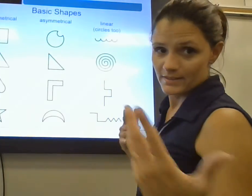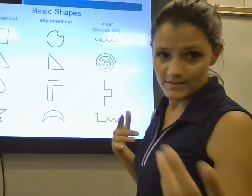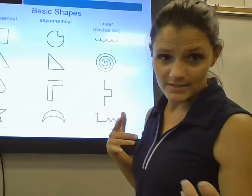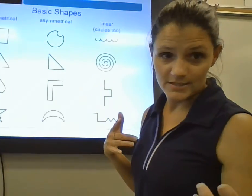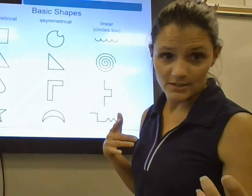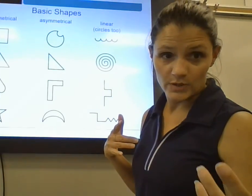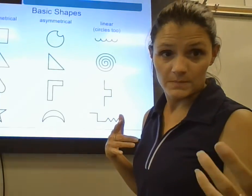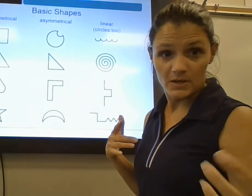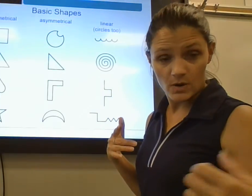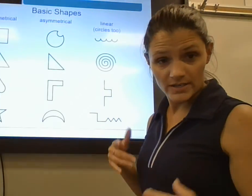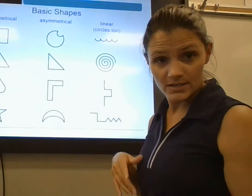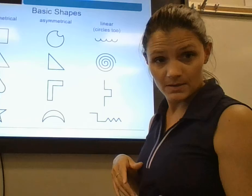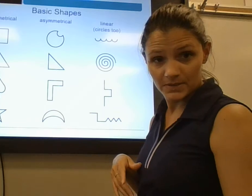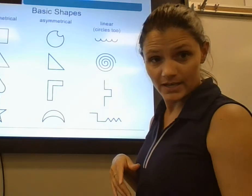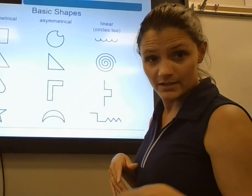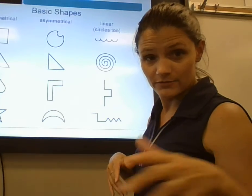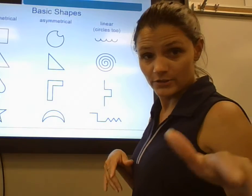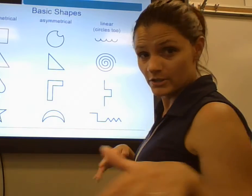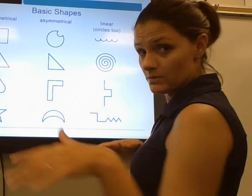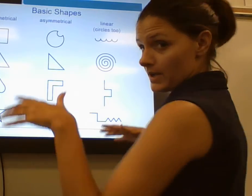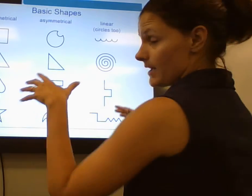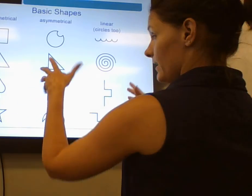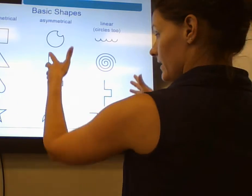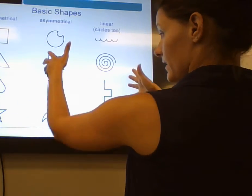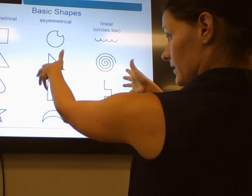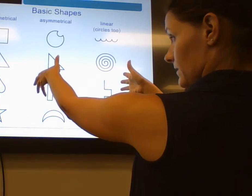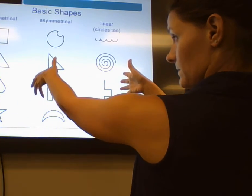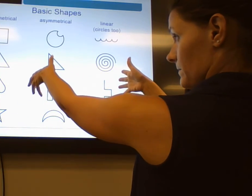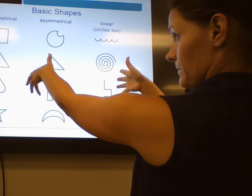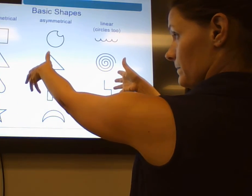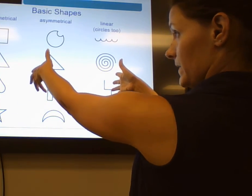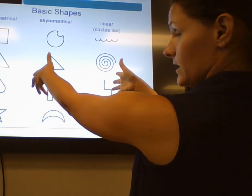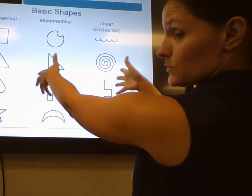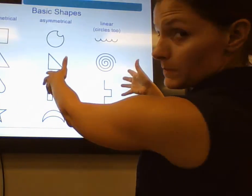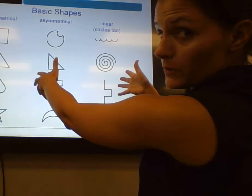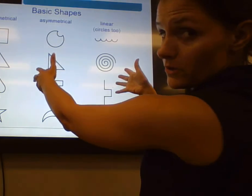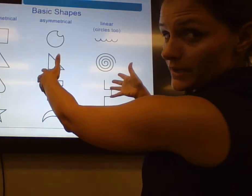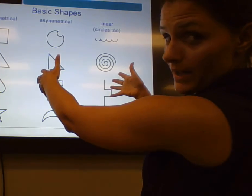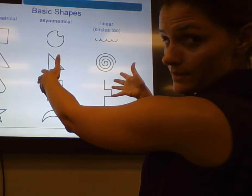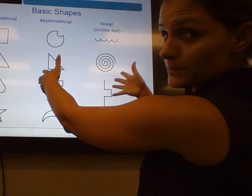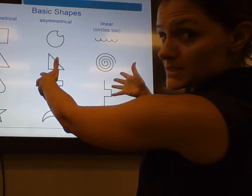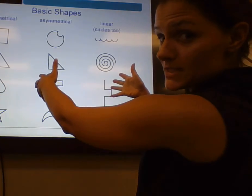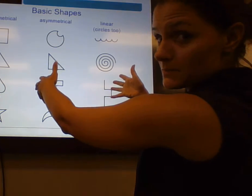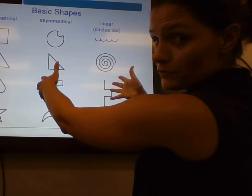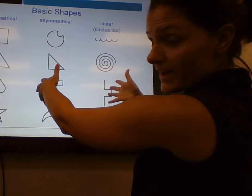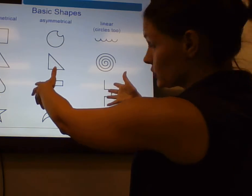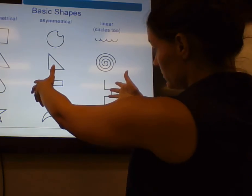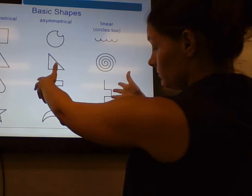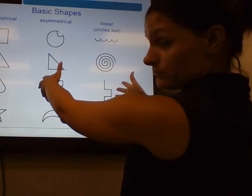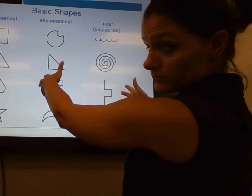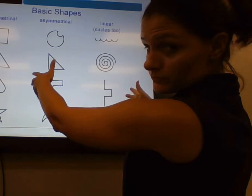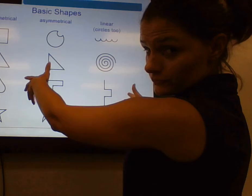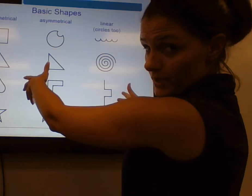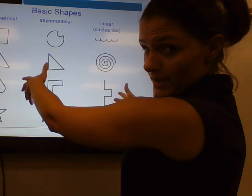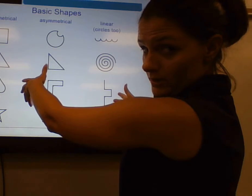This isn't going to be quite as complicated for you because we're both looking at it from the same direction right now.